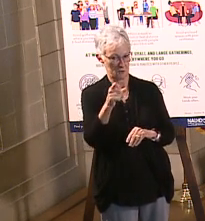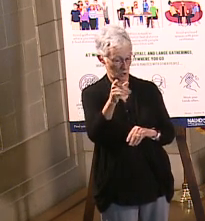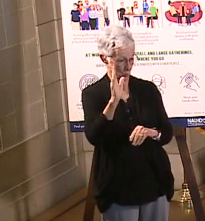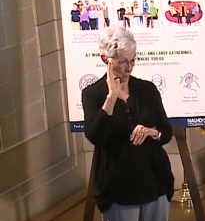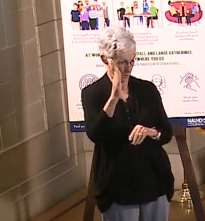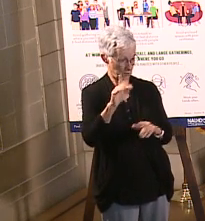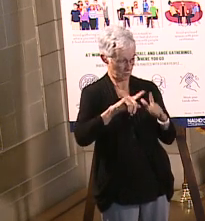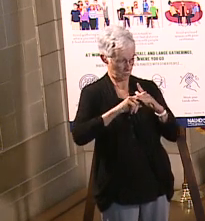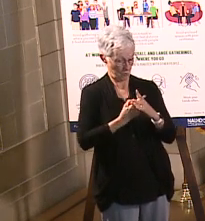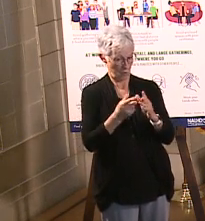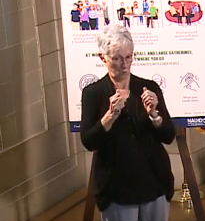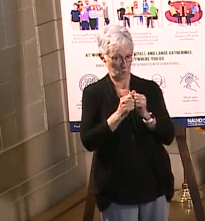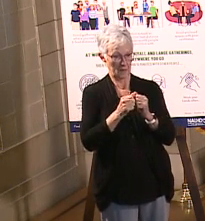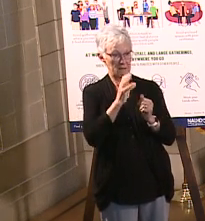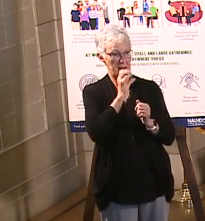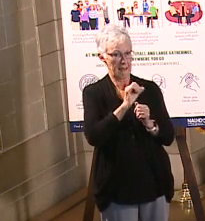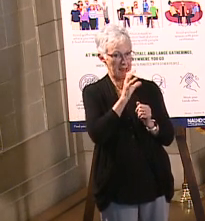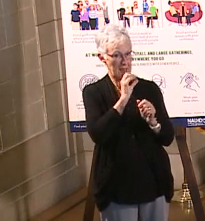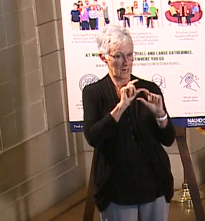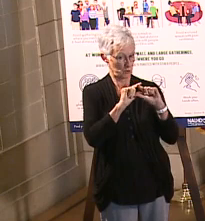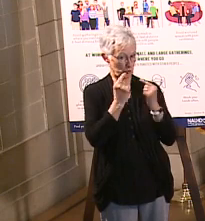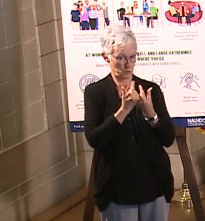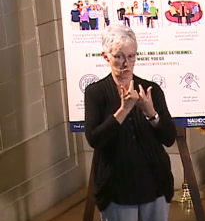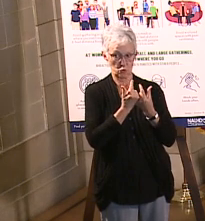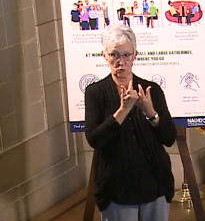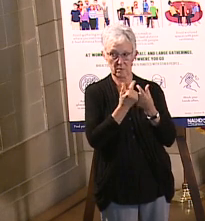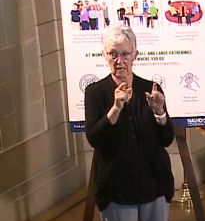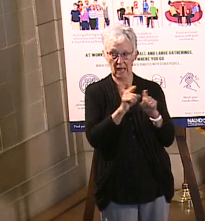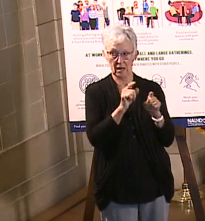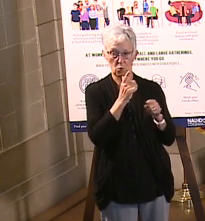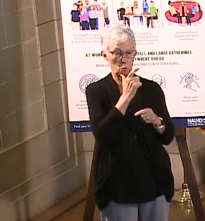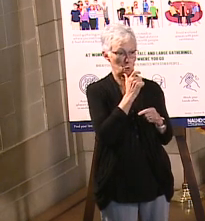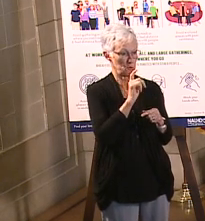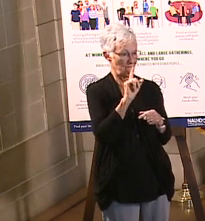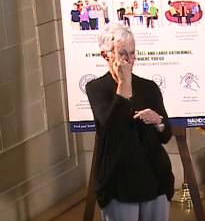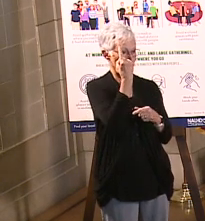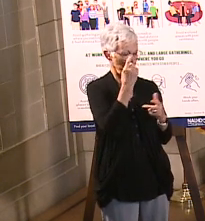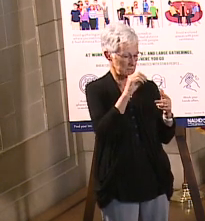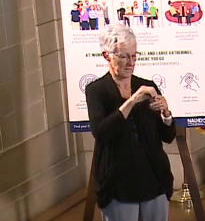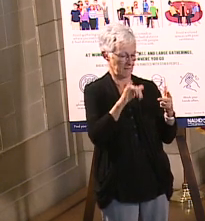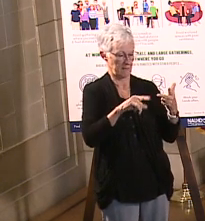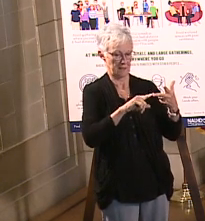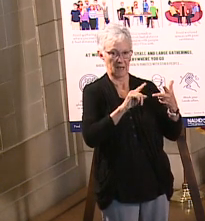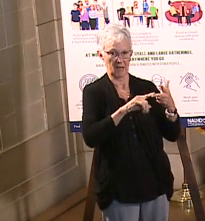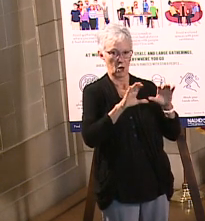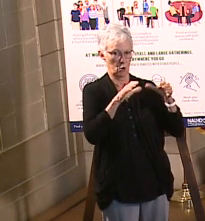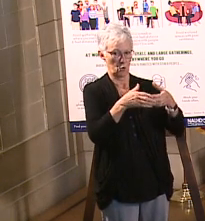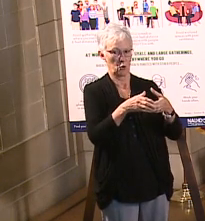a certain age group that you want inoculated first, or will it just be